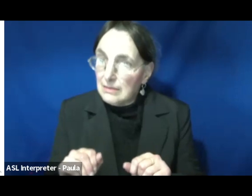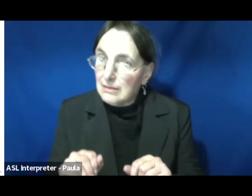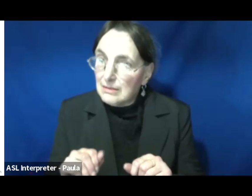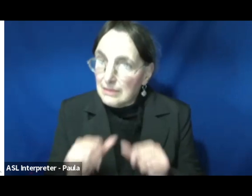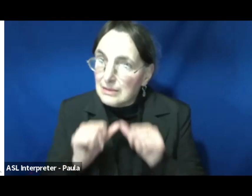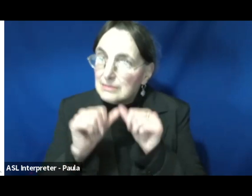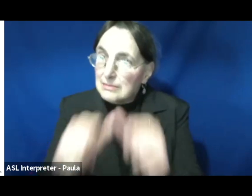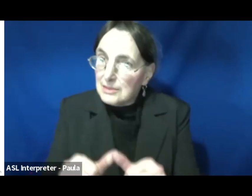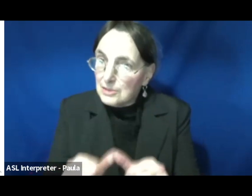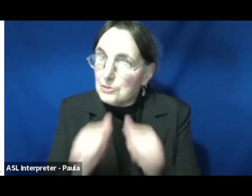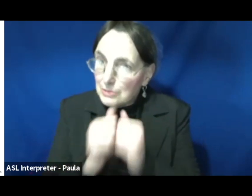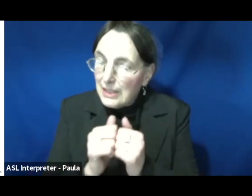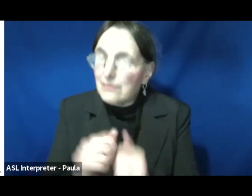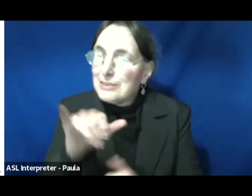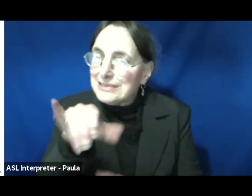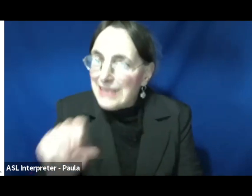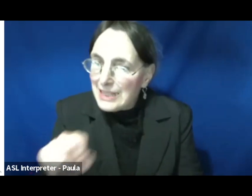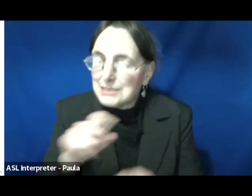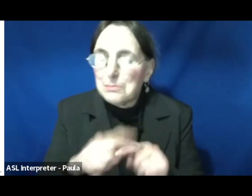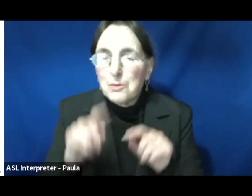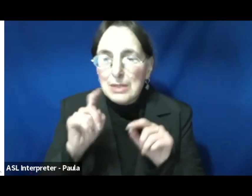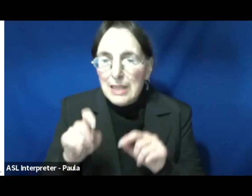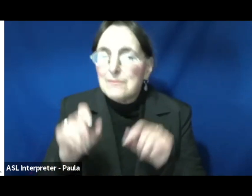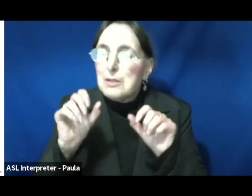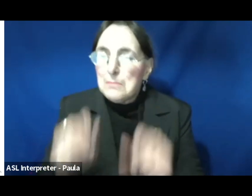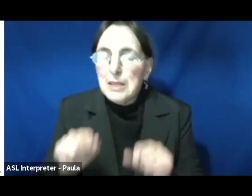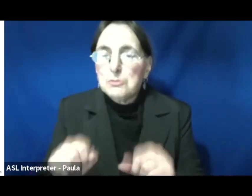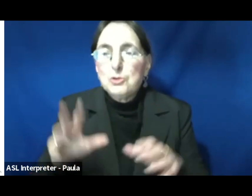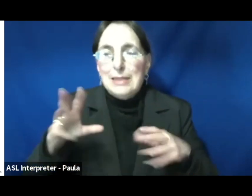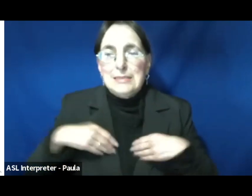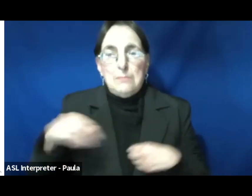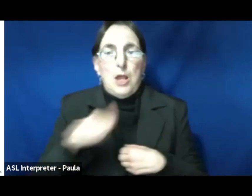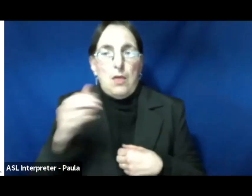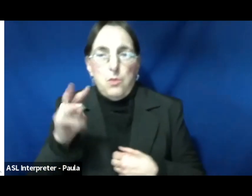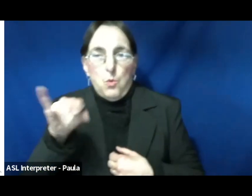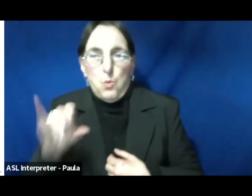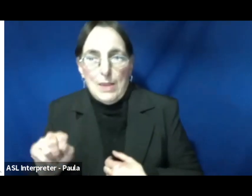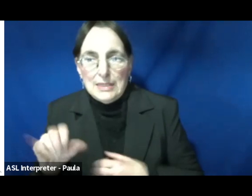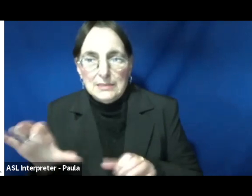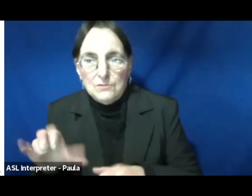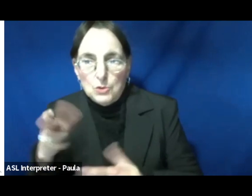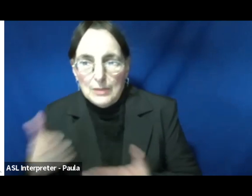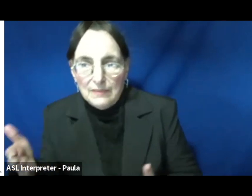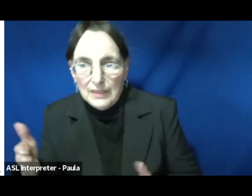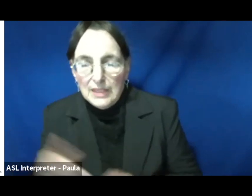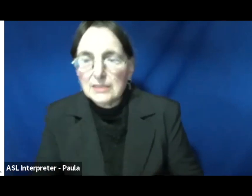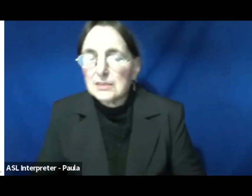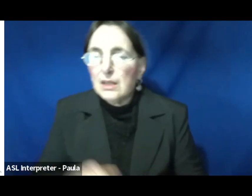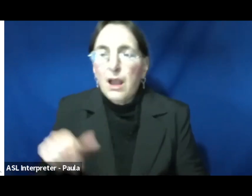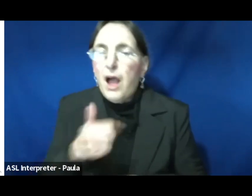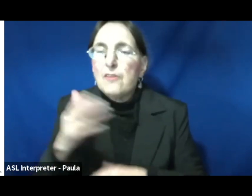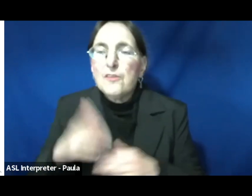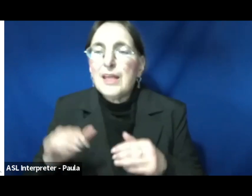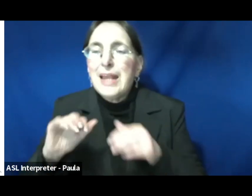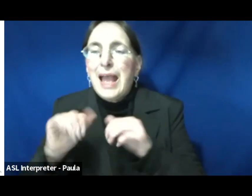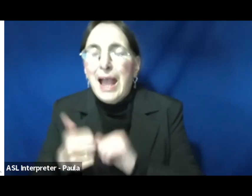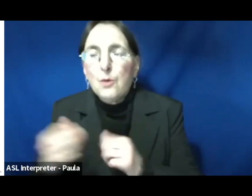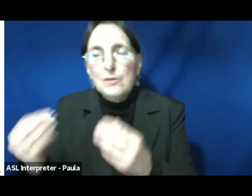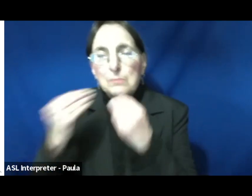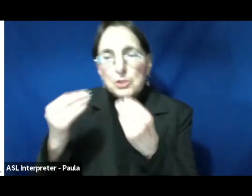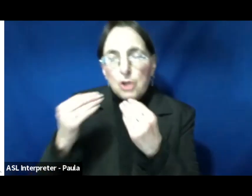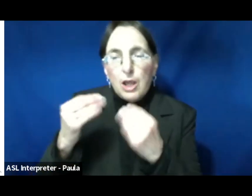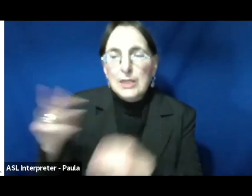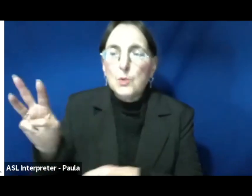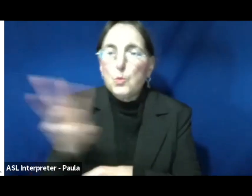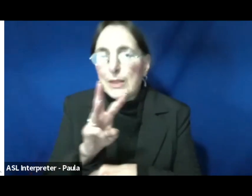to accept those other ways of knowing besides the way we've been taught in Western educational settings. But what they have in common really is